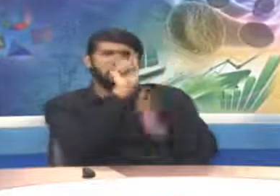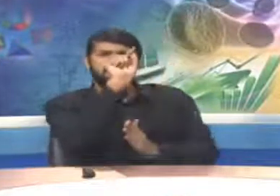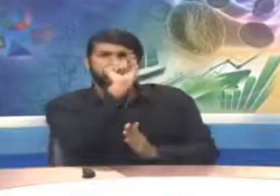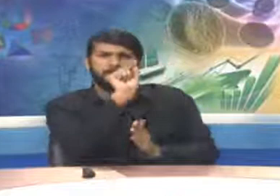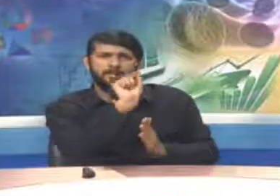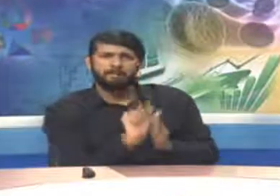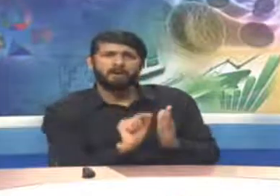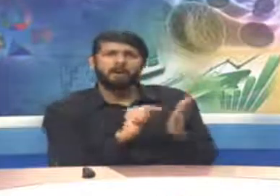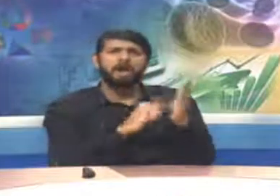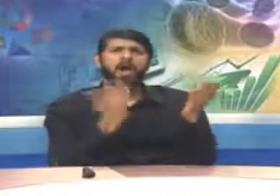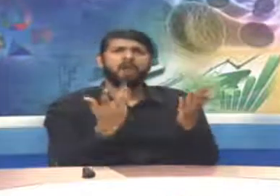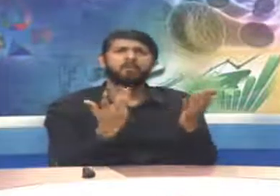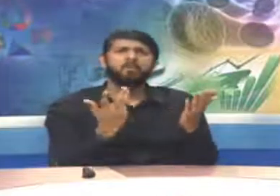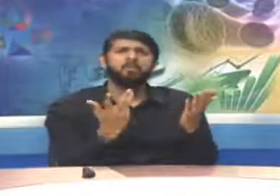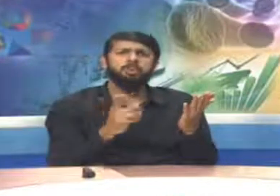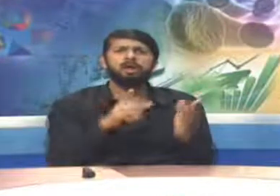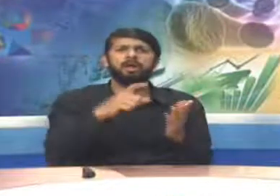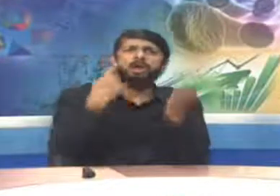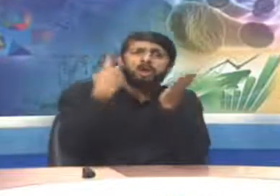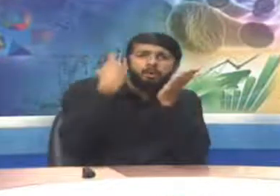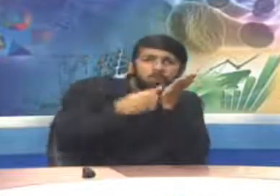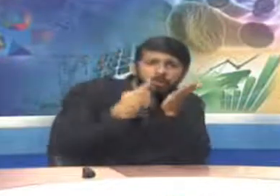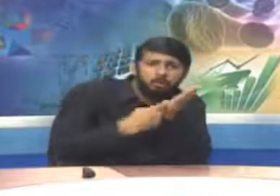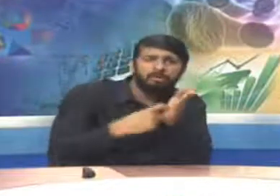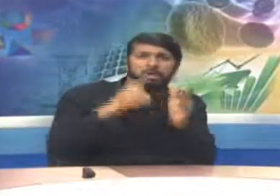Government based on the